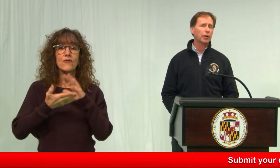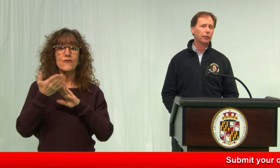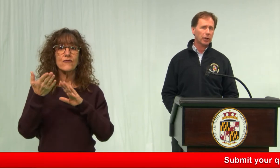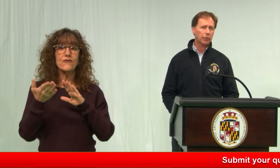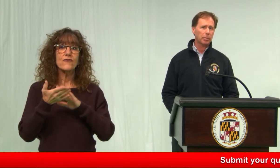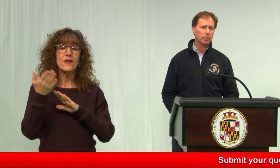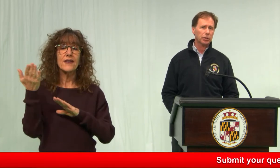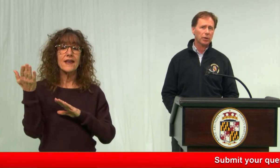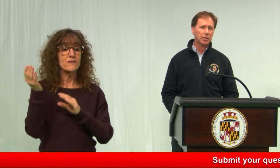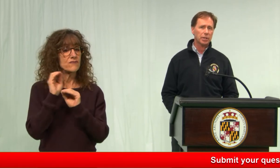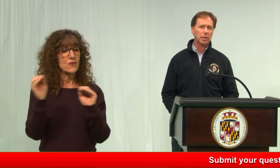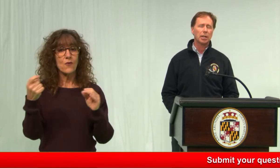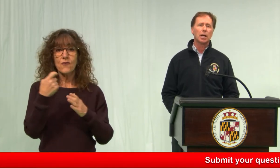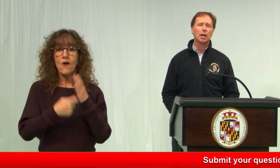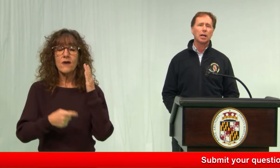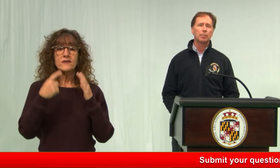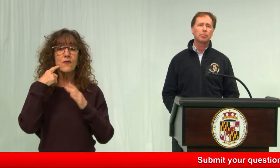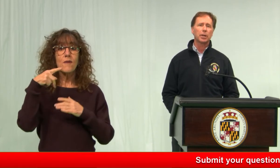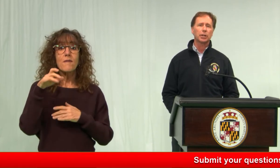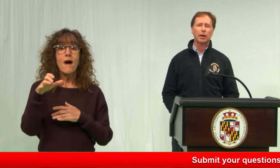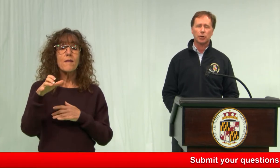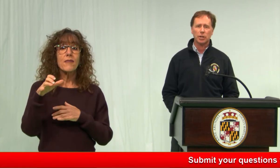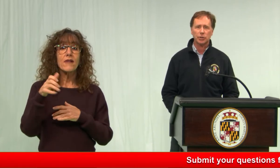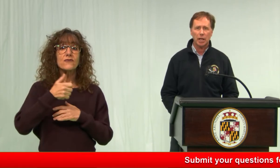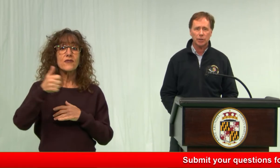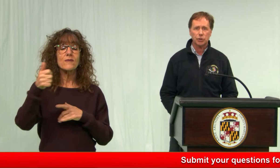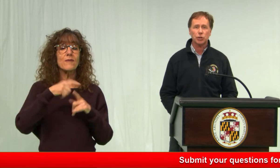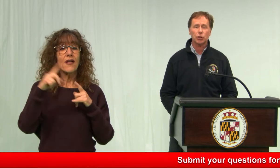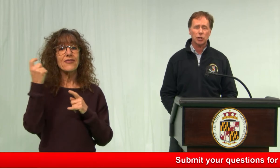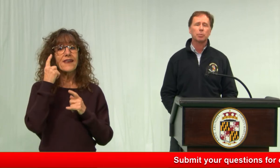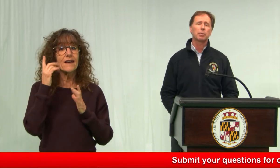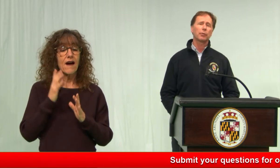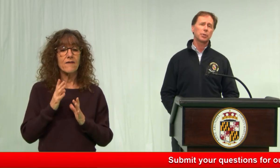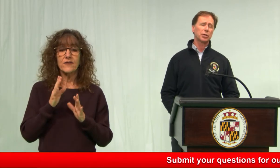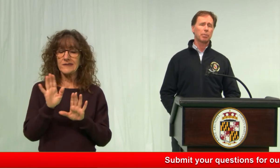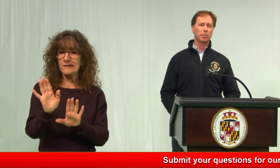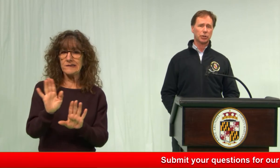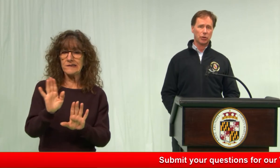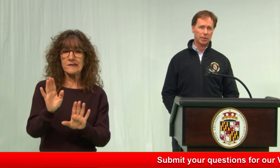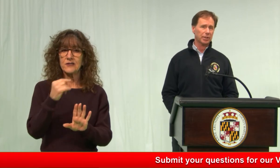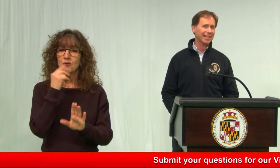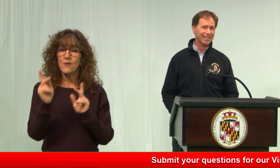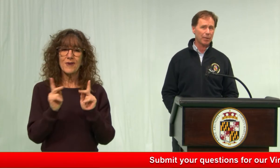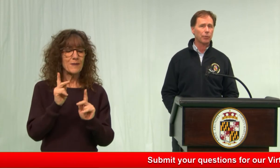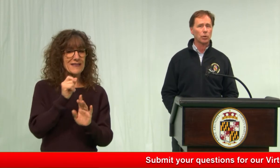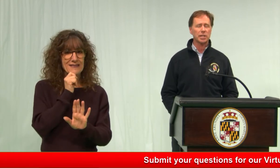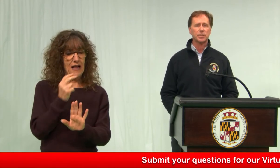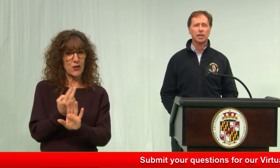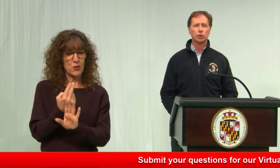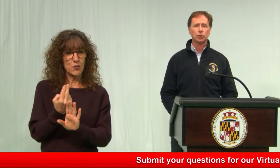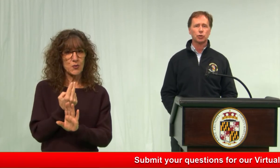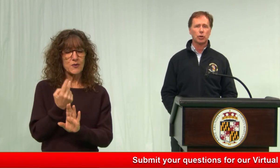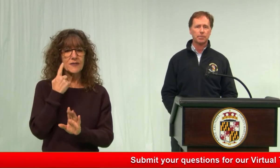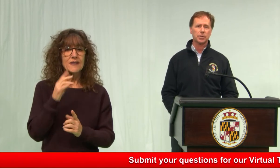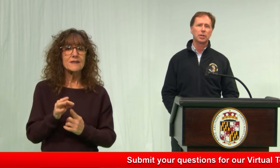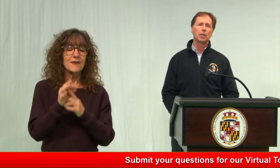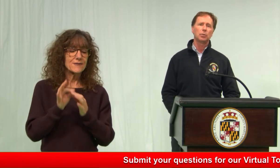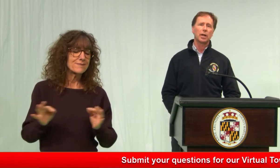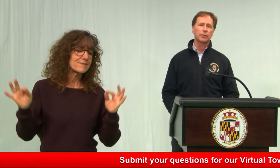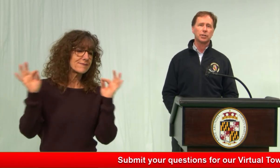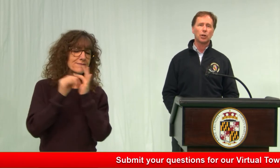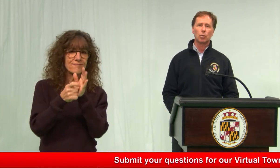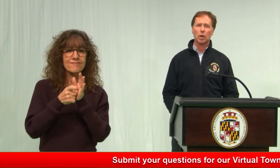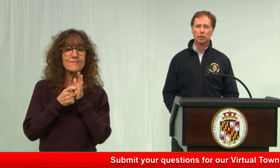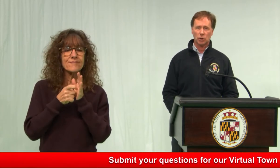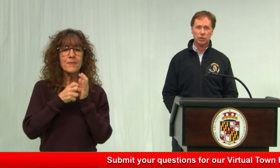operating fare-free for public transit, but the governor has discouraged people from using public transit except for essential trips.